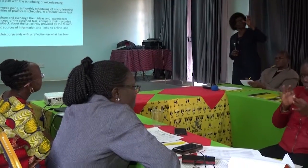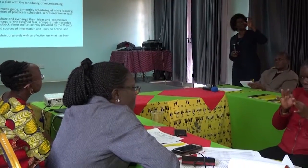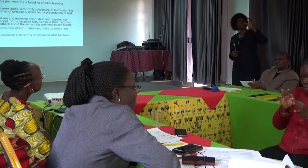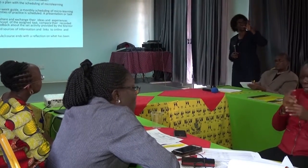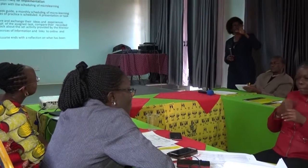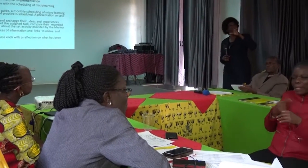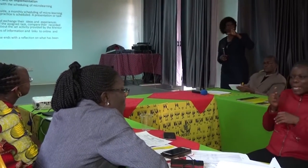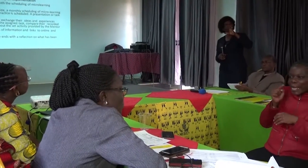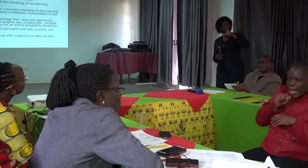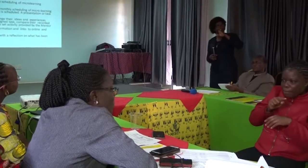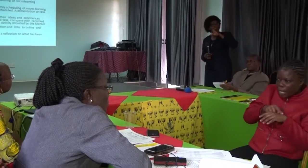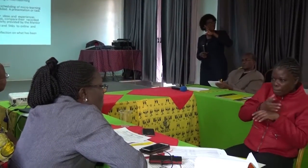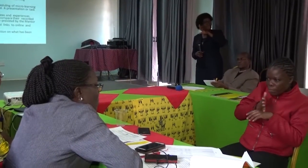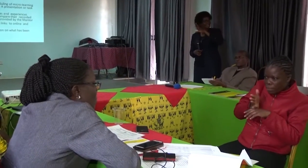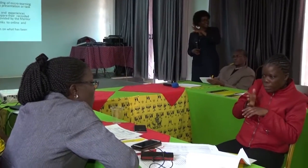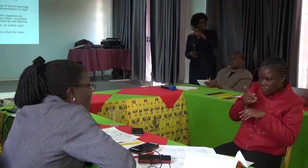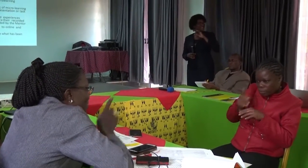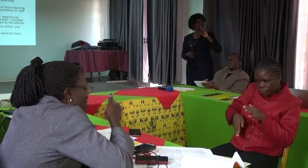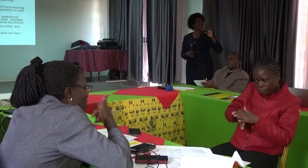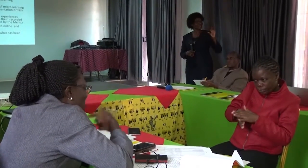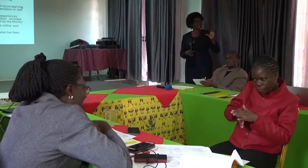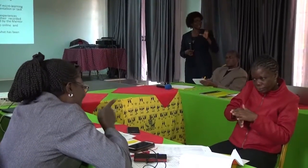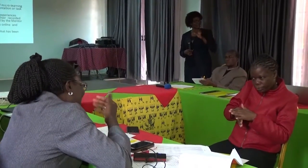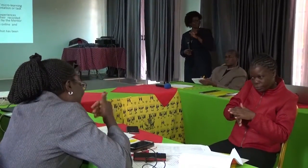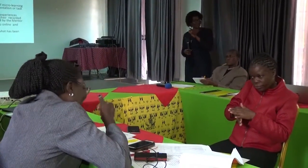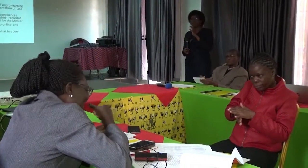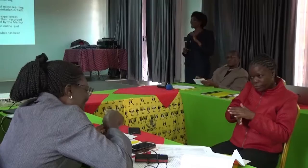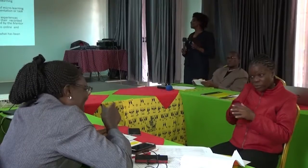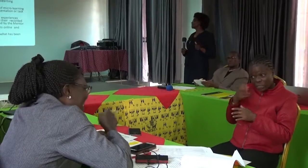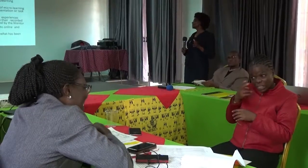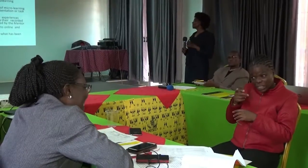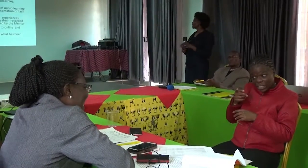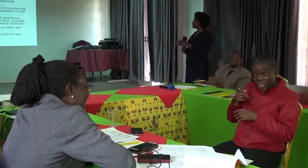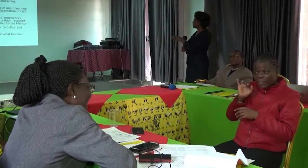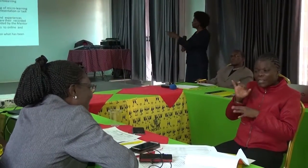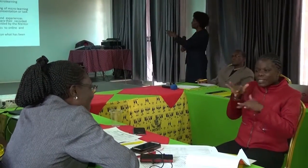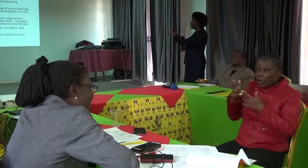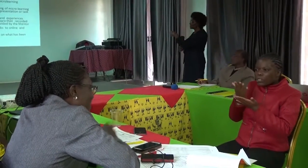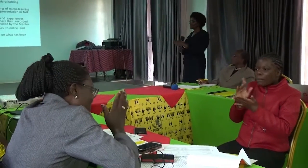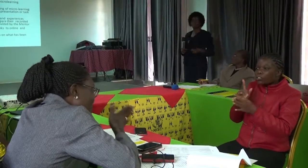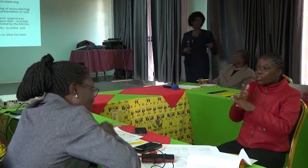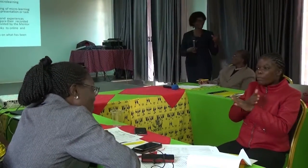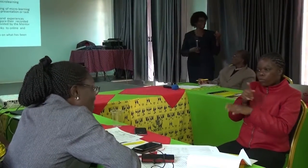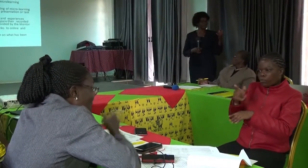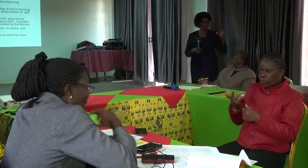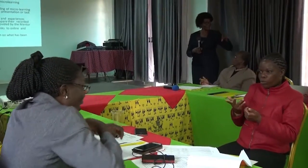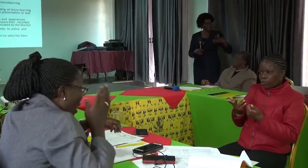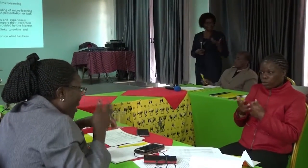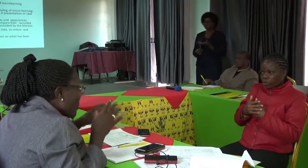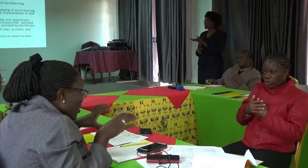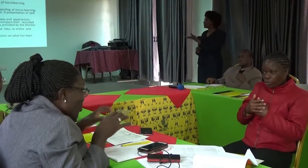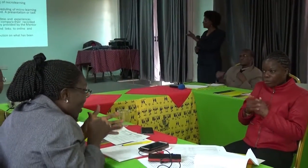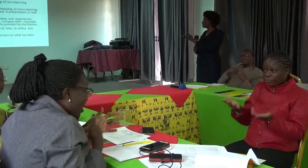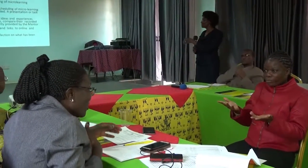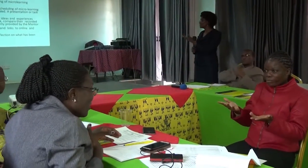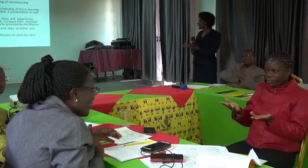have will be assessed, and so they'll have micro-learning, and weekly micro-learning to be combined